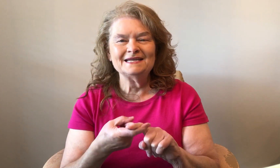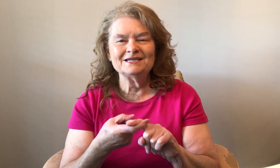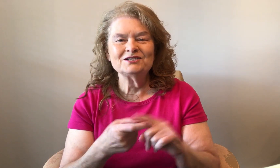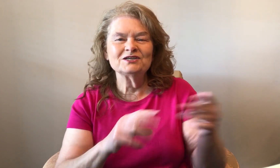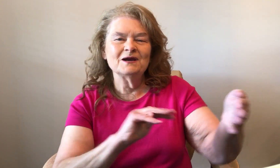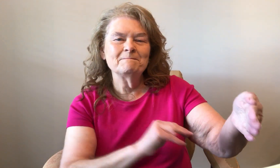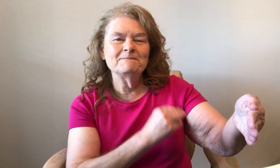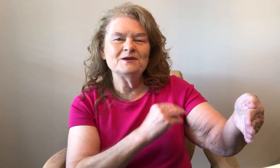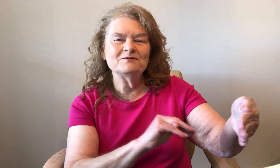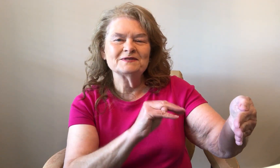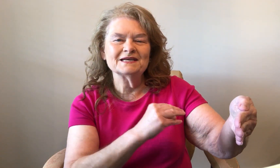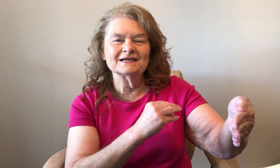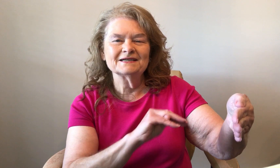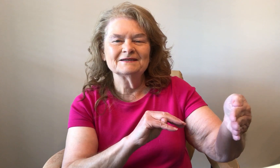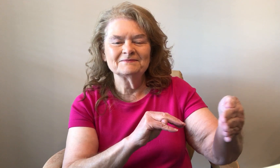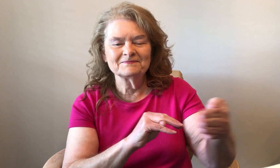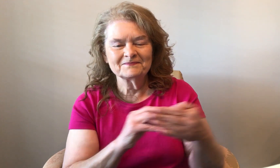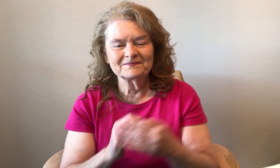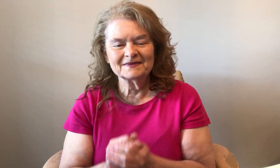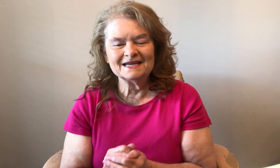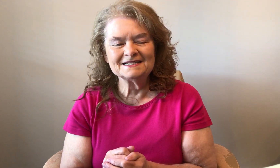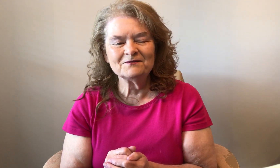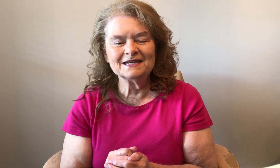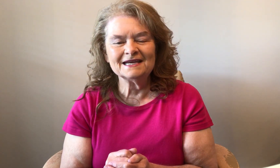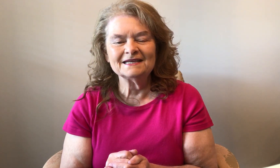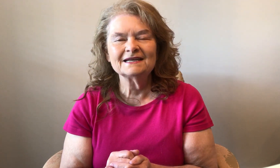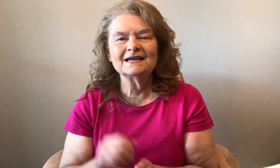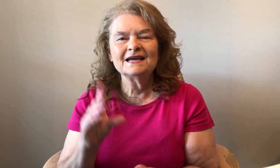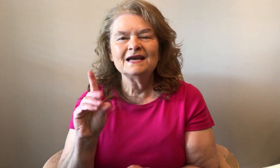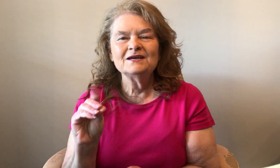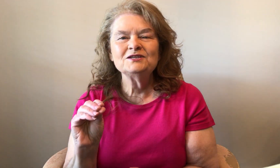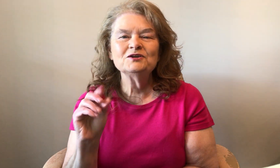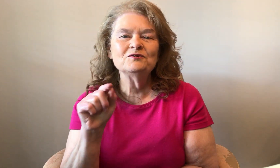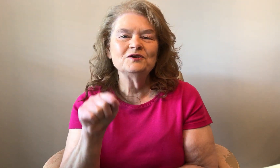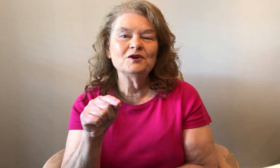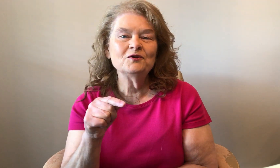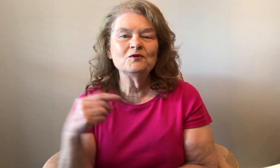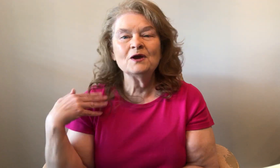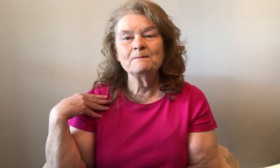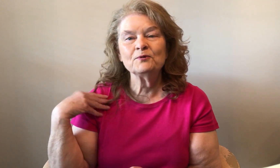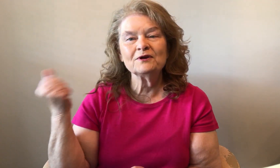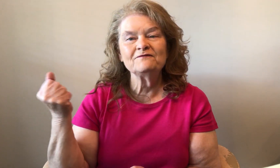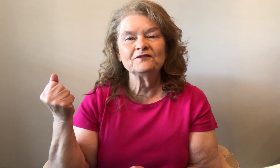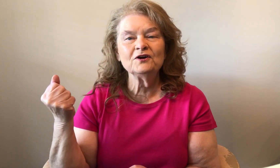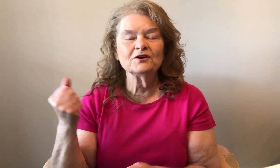Spanish music. So again, do you prefer